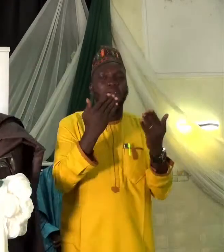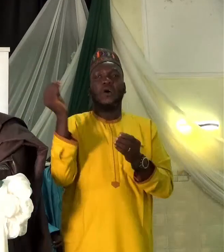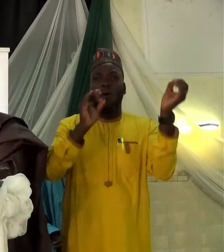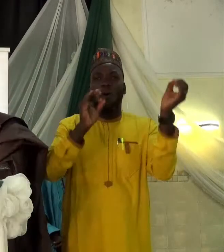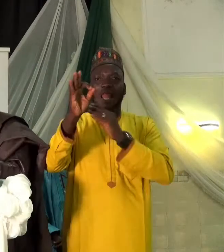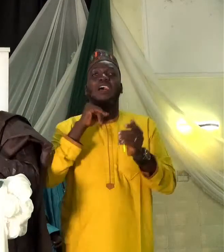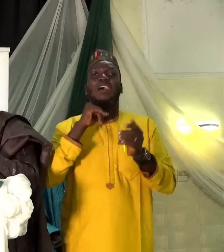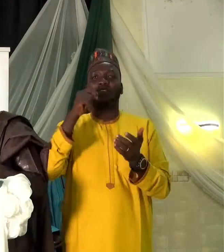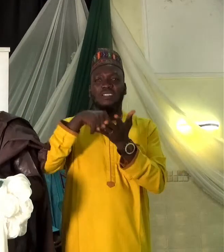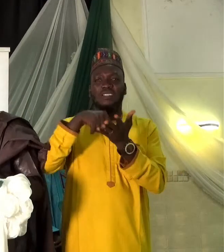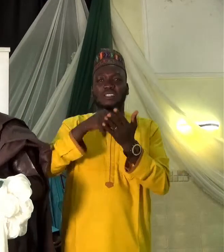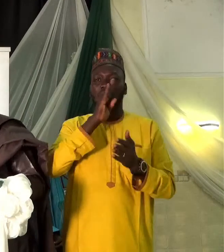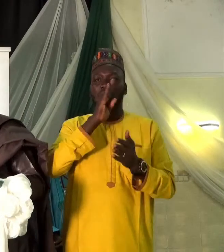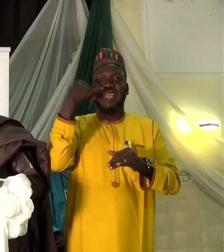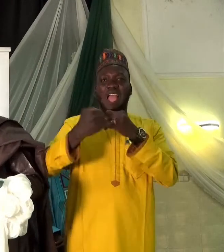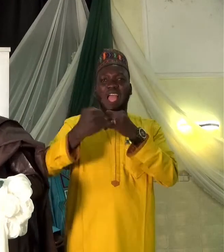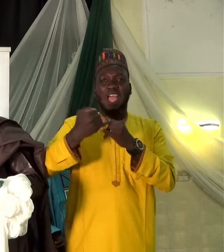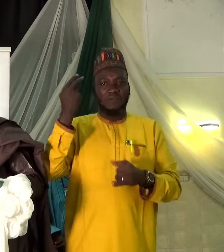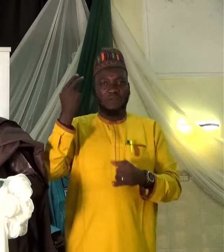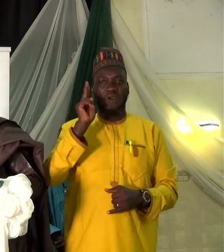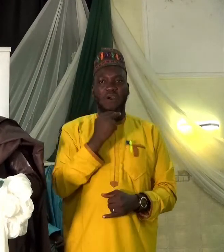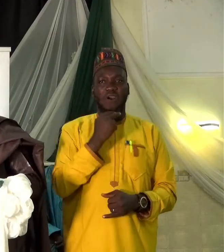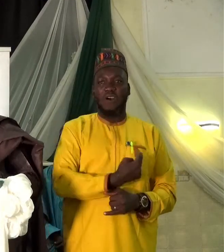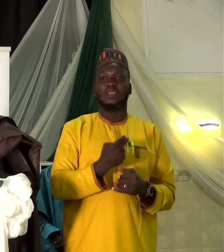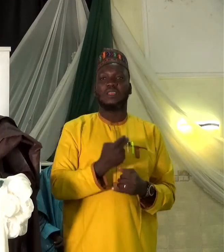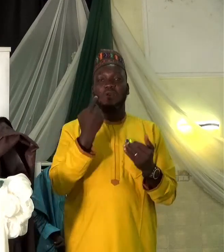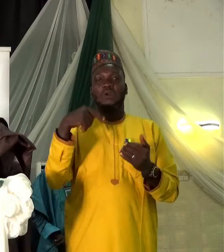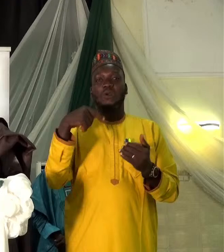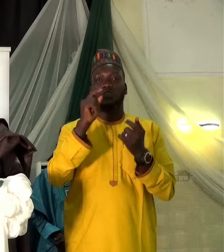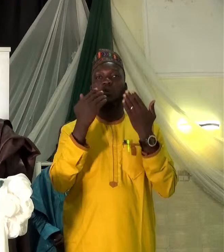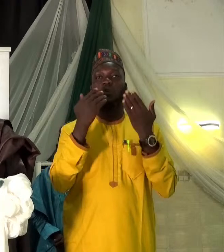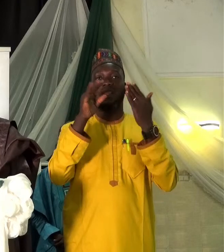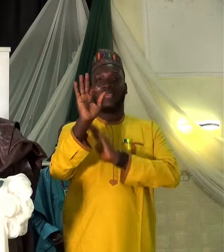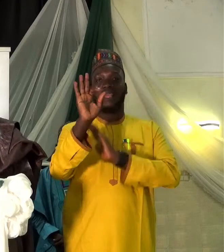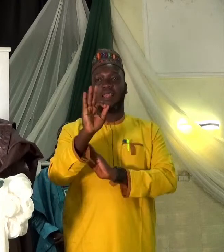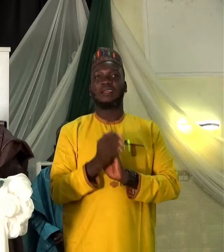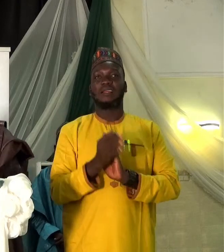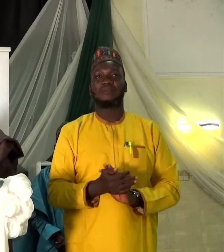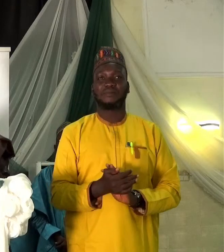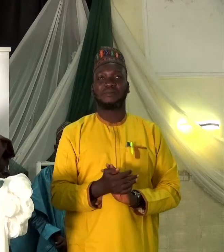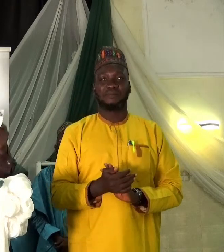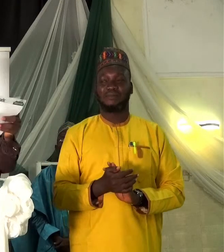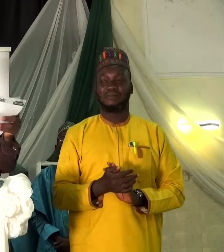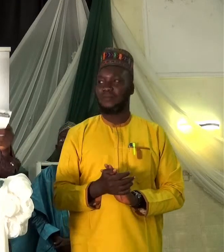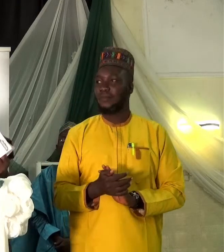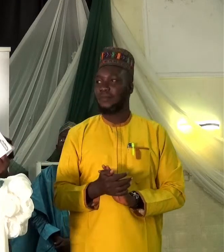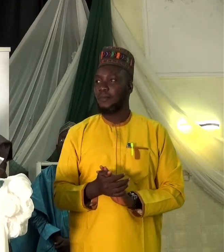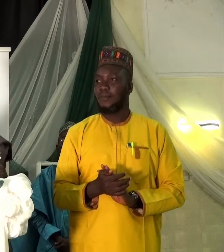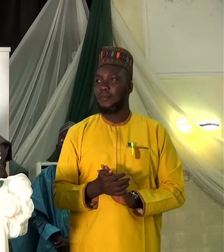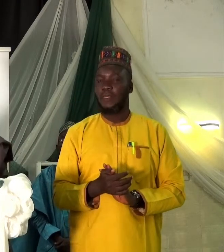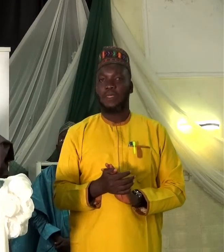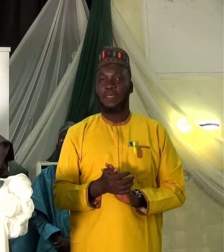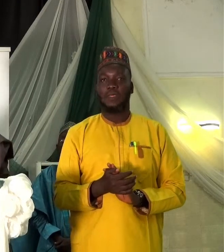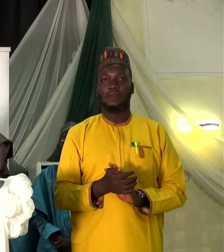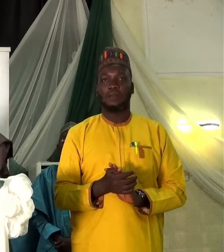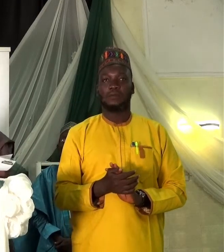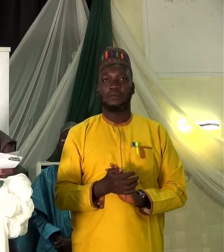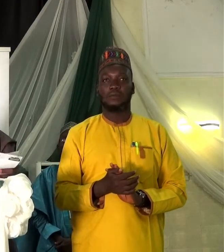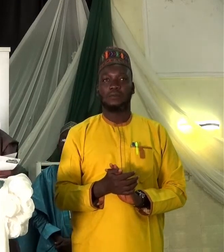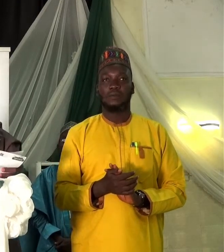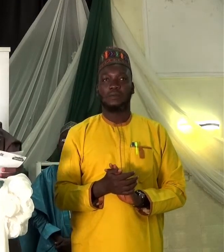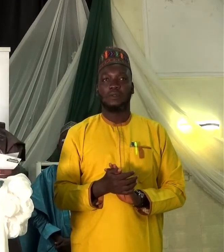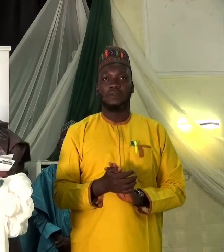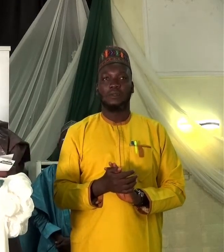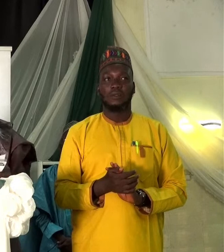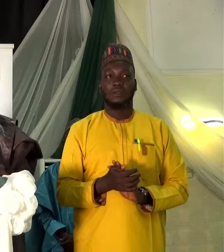dodun so oro wa ye pa abi o ro pe o to pe eni o pe le lu adere ka ma dupe o pe le